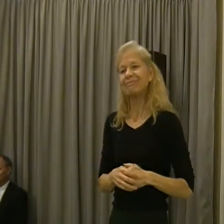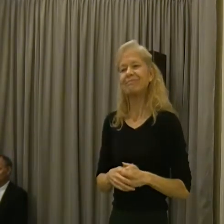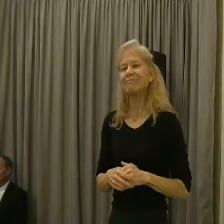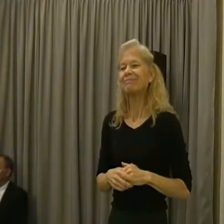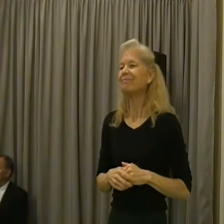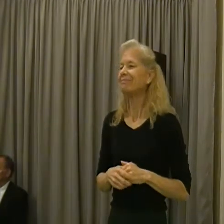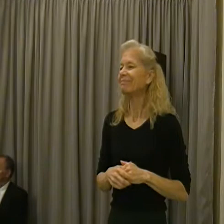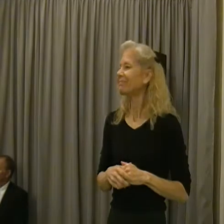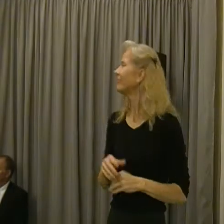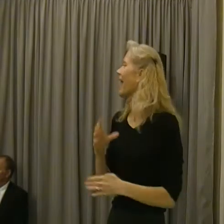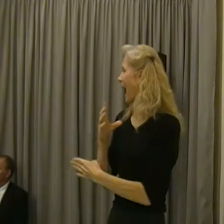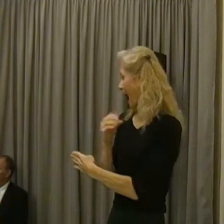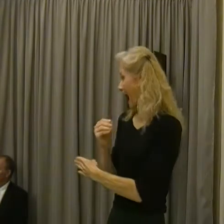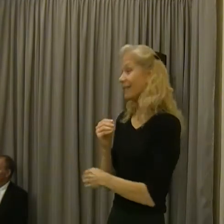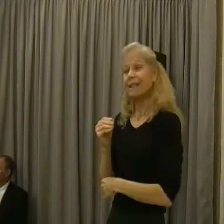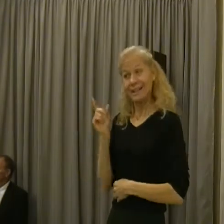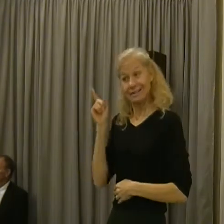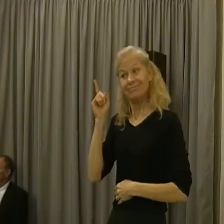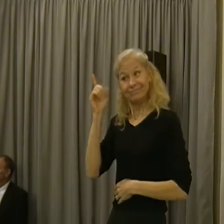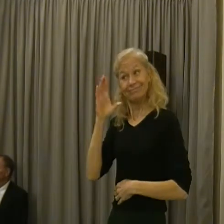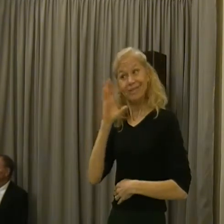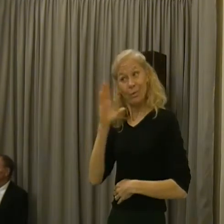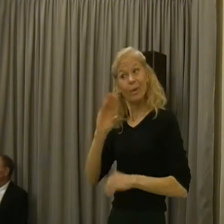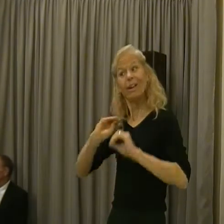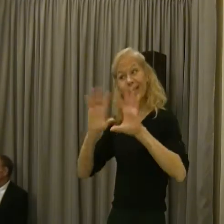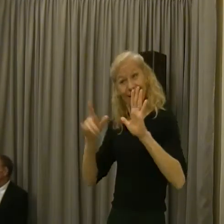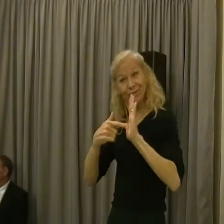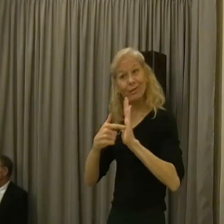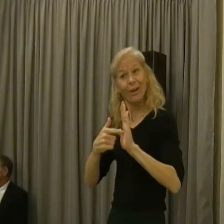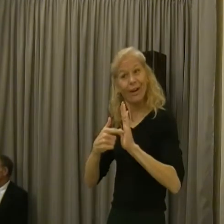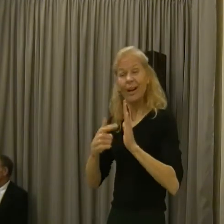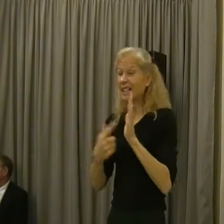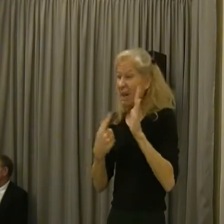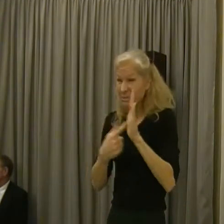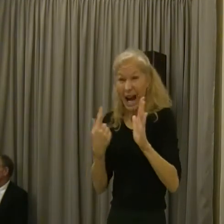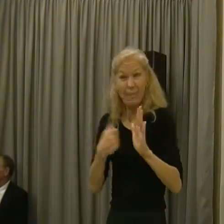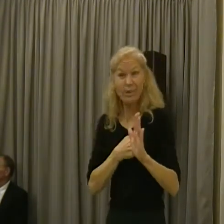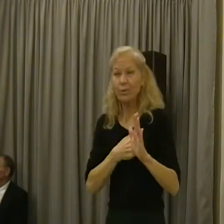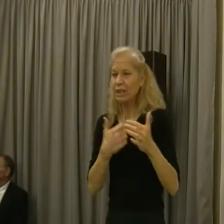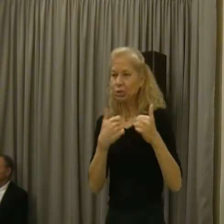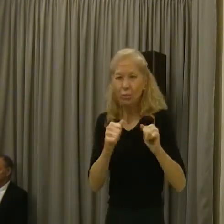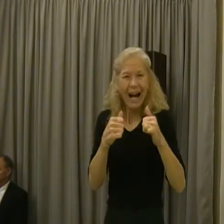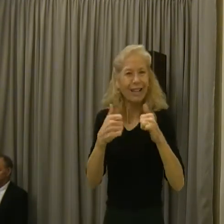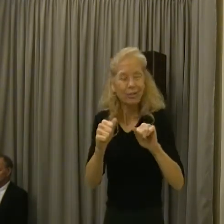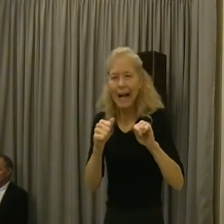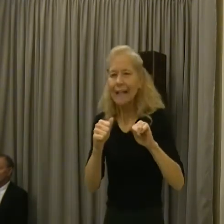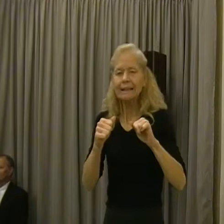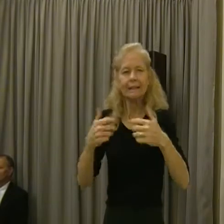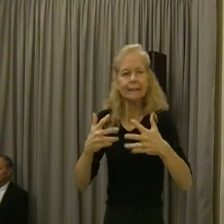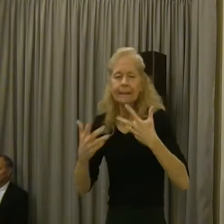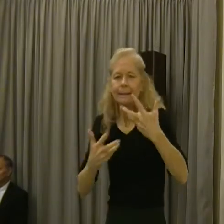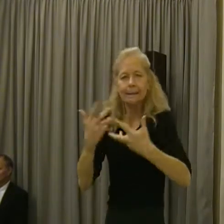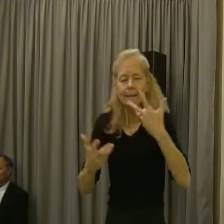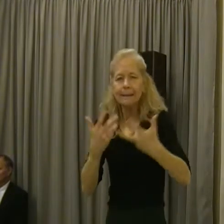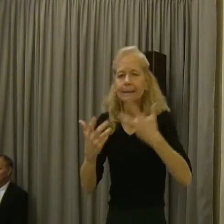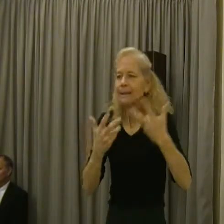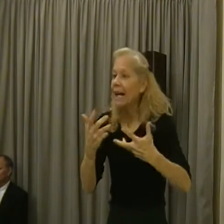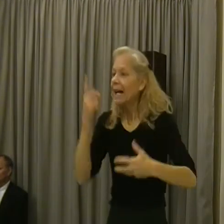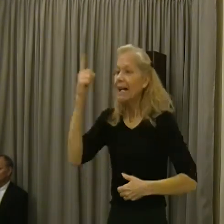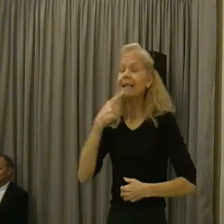Definitely will show us the right way. Even if we try to fight it and go forward on our own will, it will stop. It will close the doors. It will